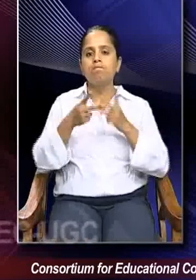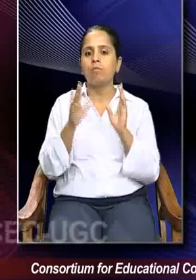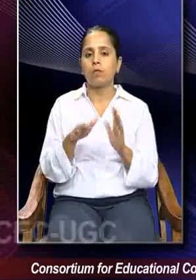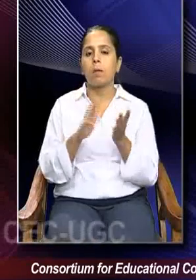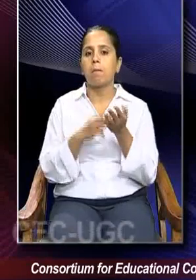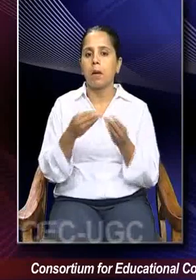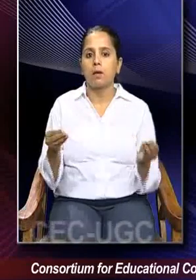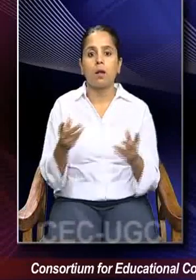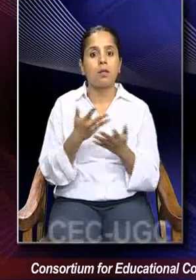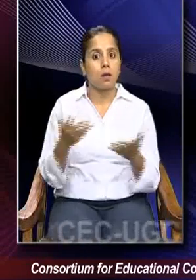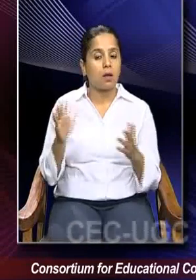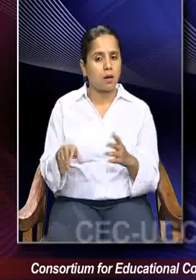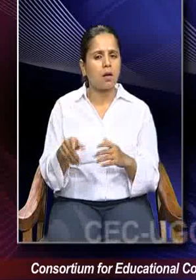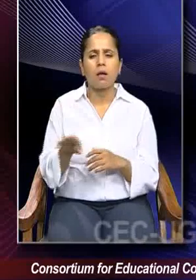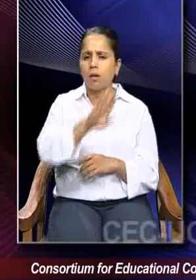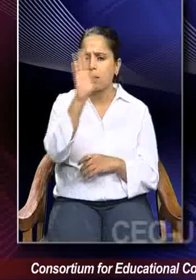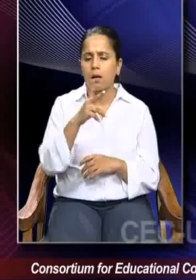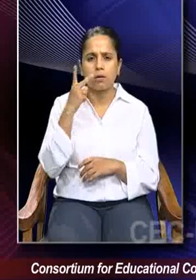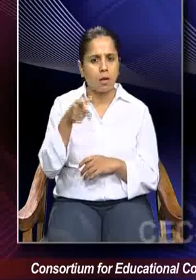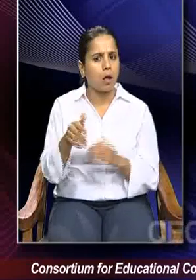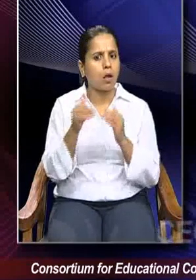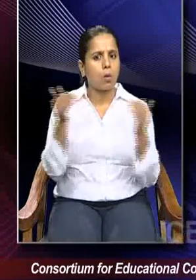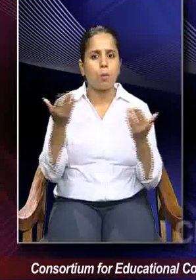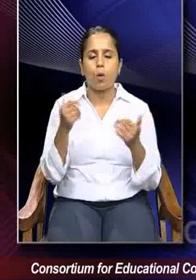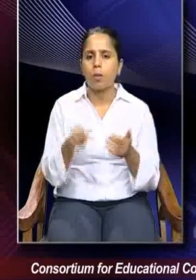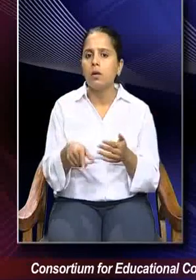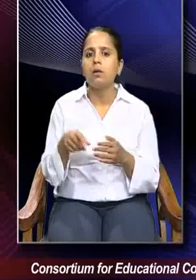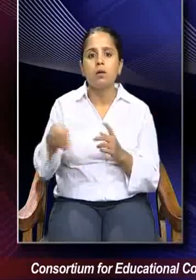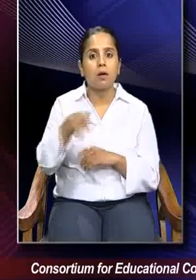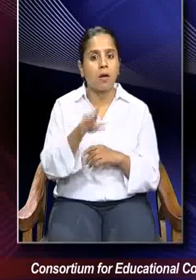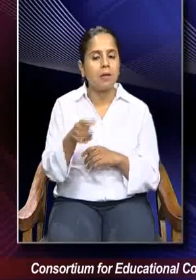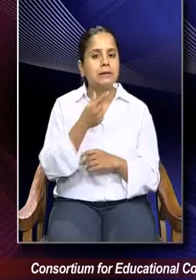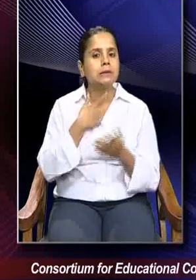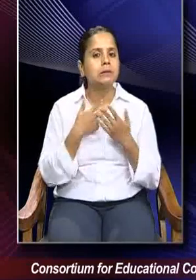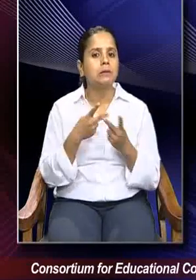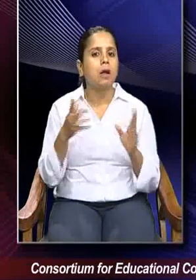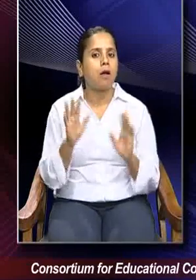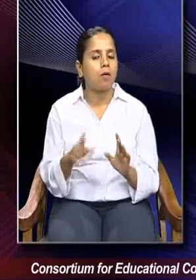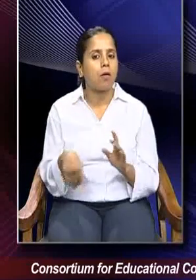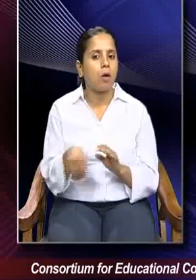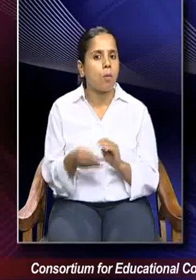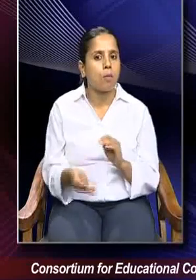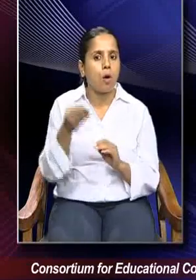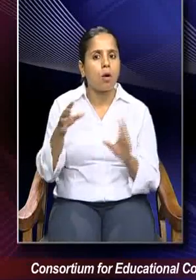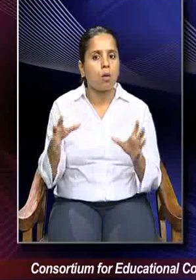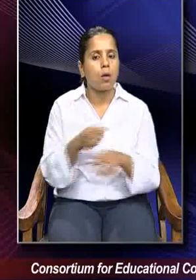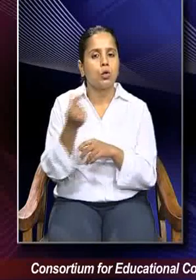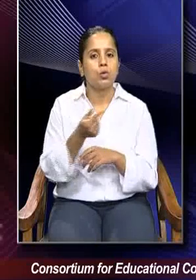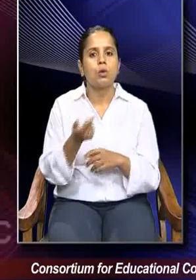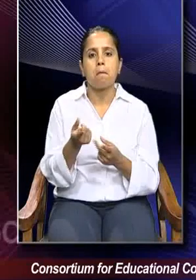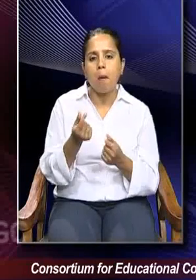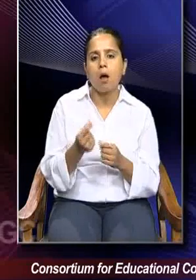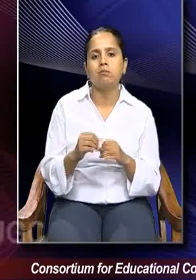Material well-being can never be equitable as it thrives on greed and unprecedented accumulation of wealth and